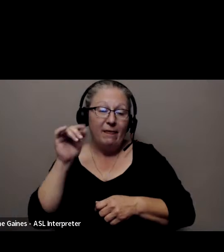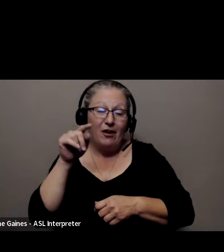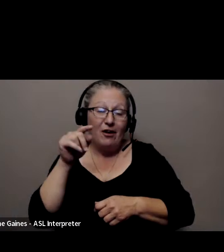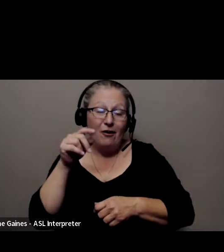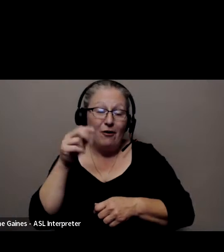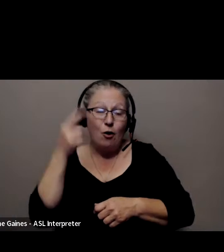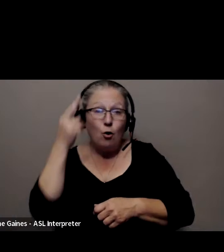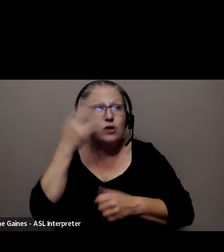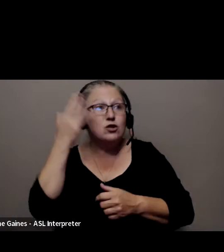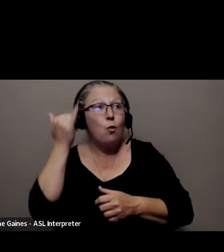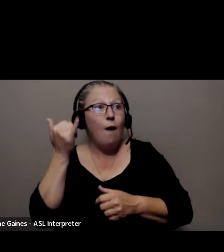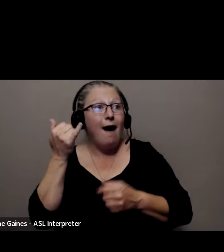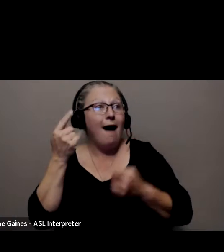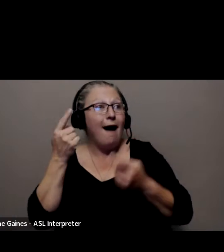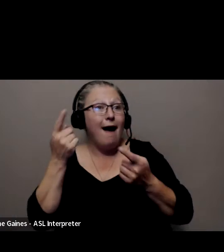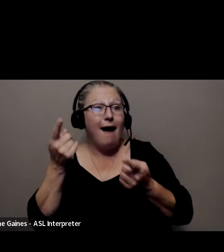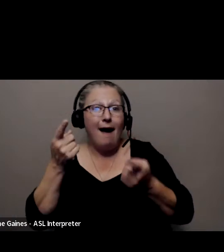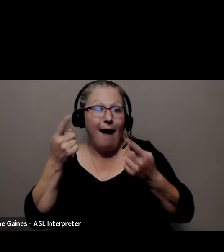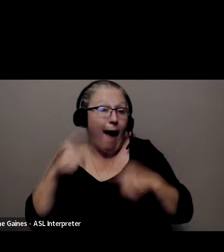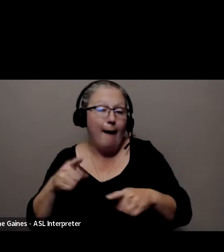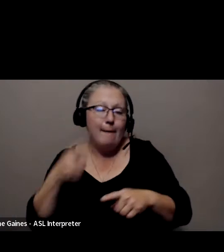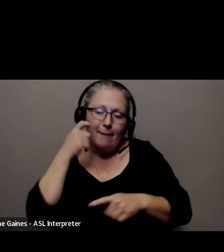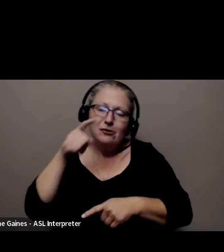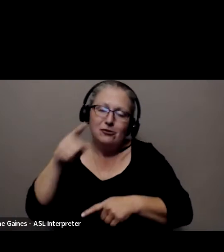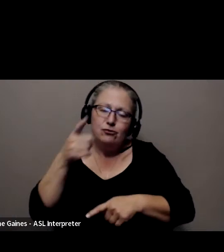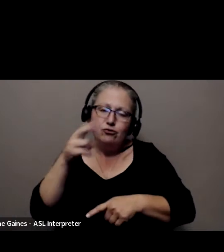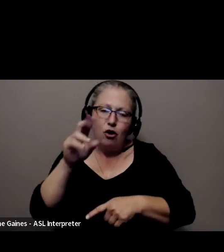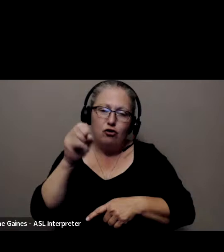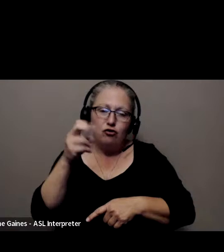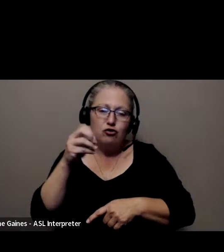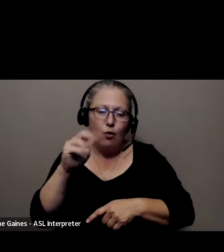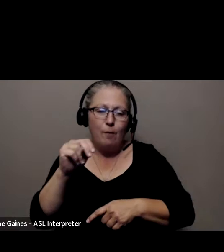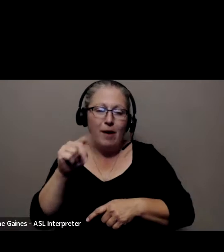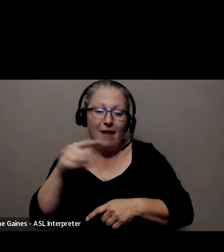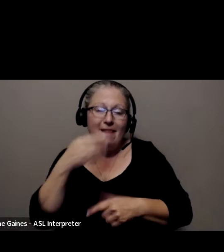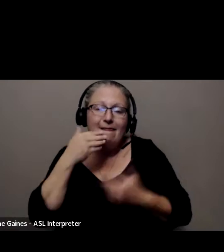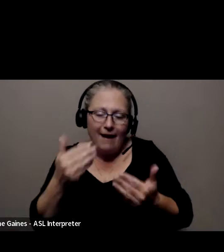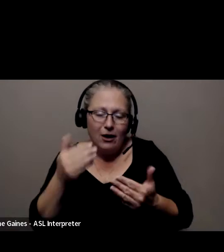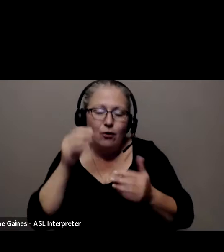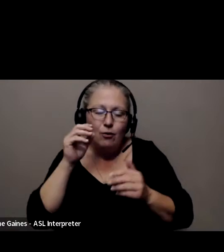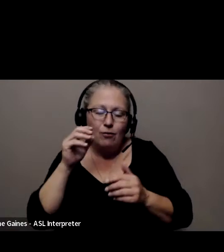a lot of this stuff came, you know, and so thank you, because you can tell.